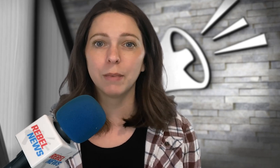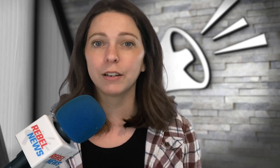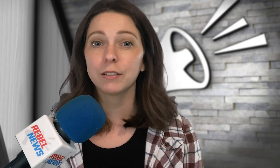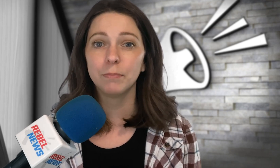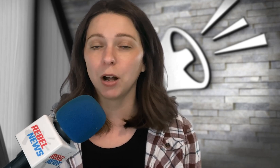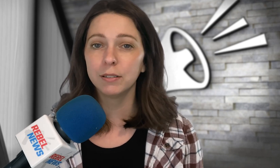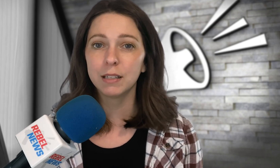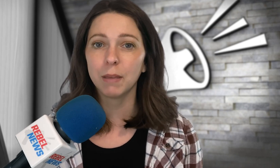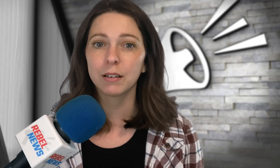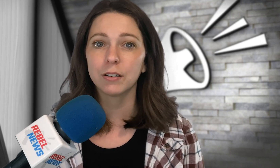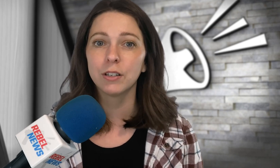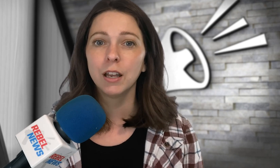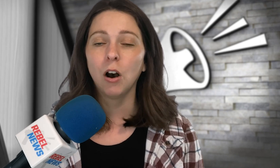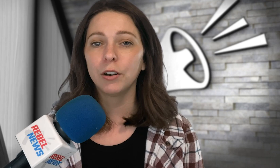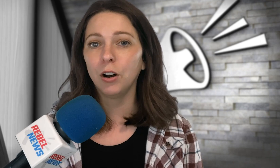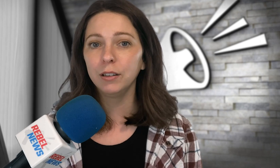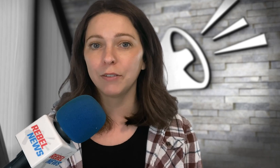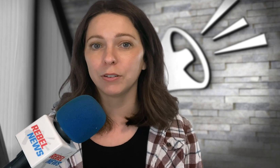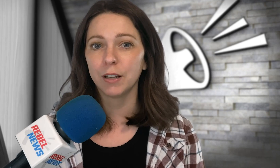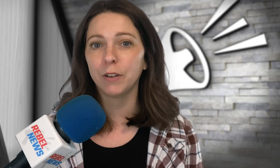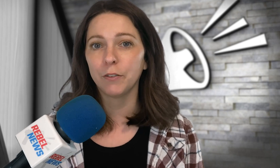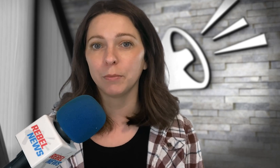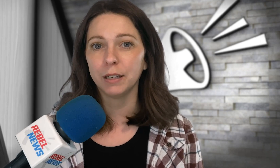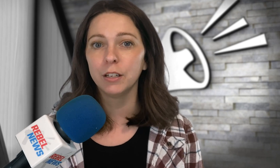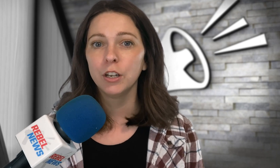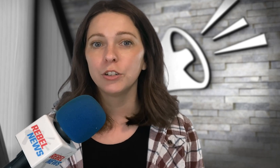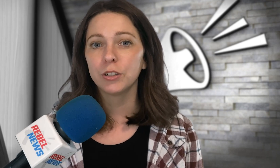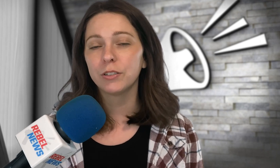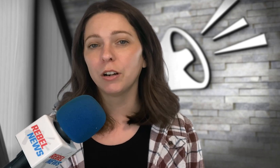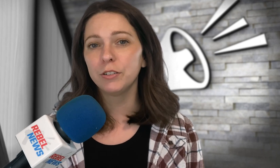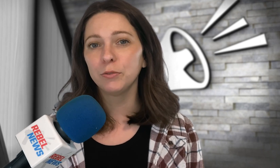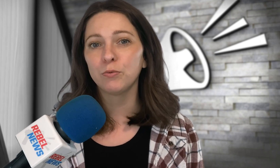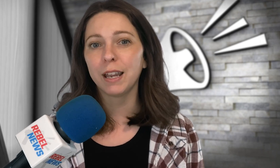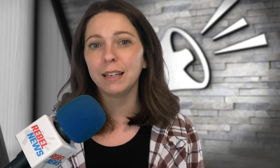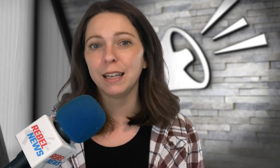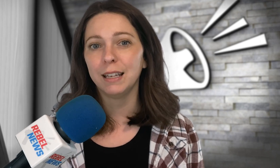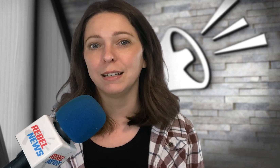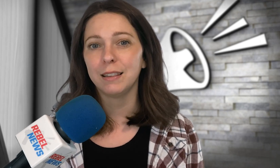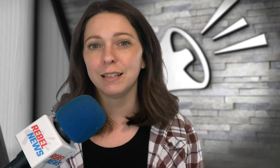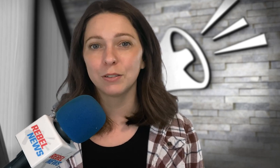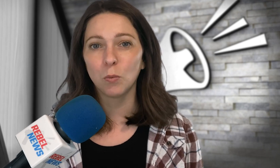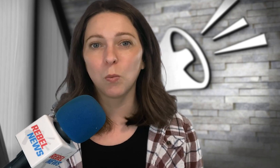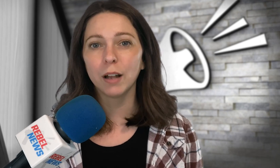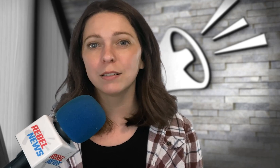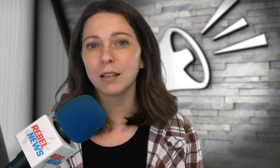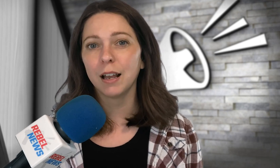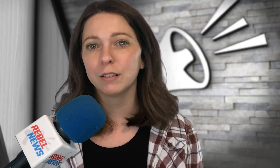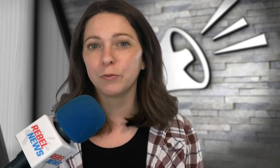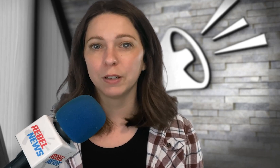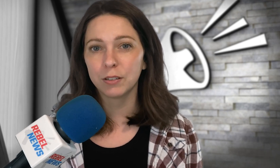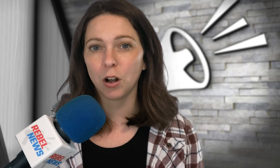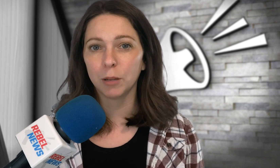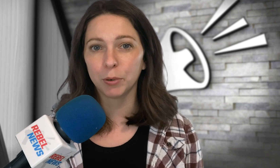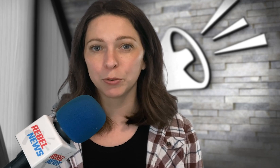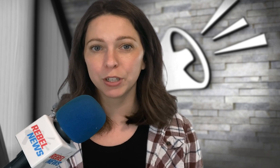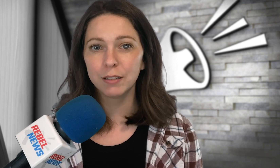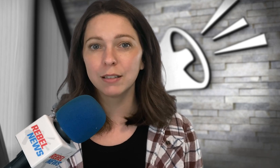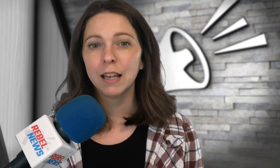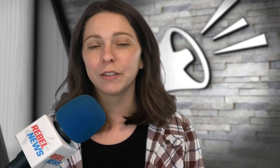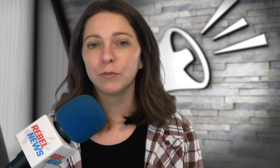makers and policy makers on all levels of government should start to rein in these one-size-fits-all approaches that have